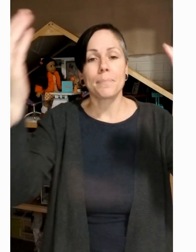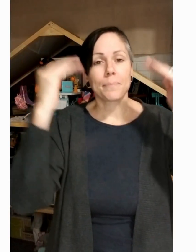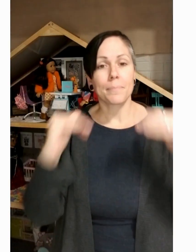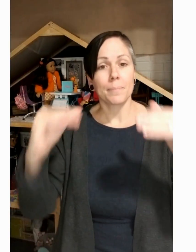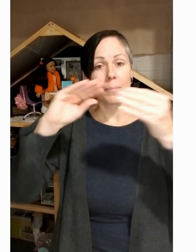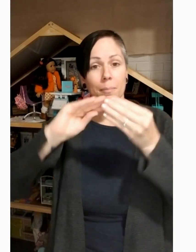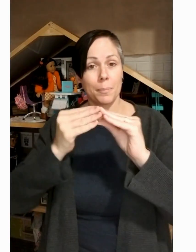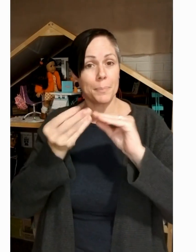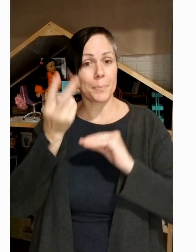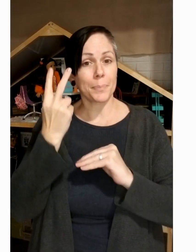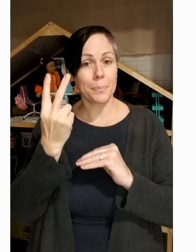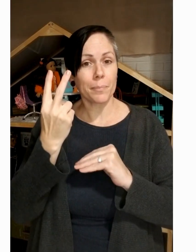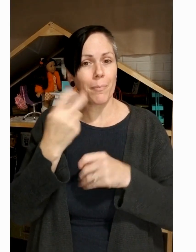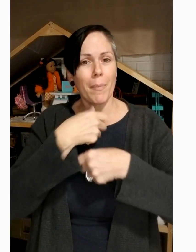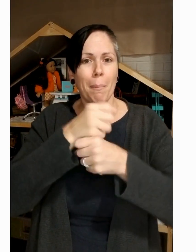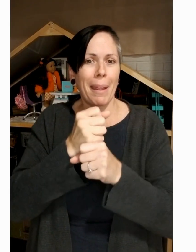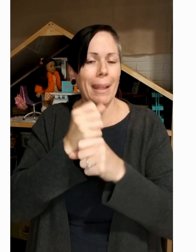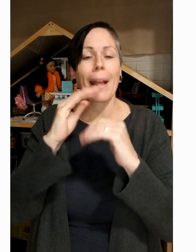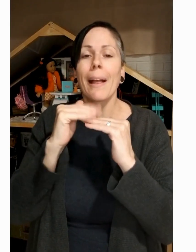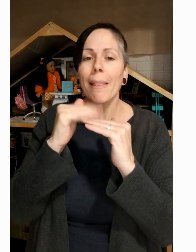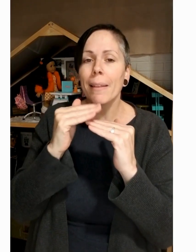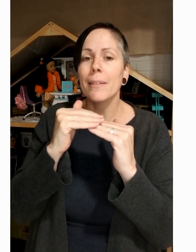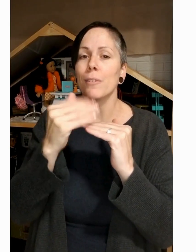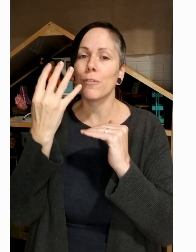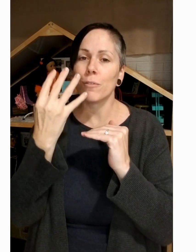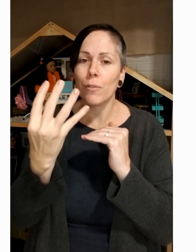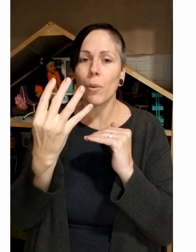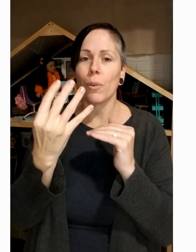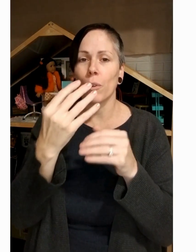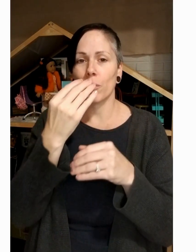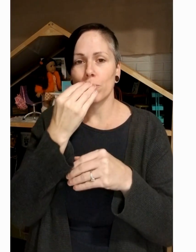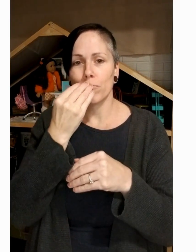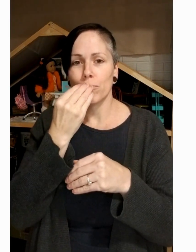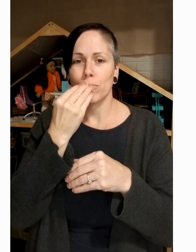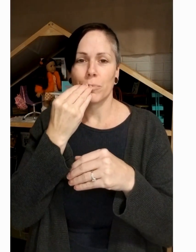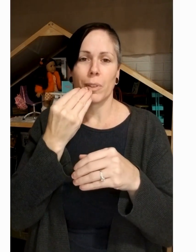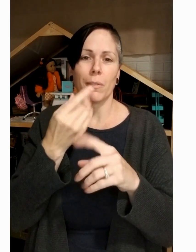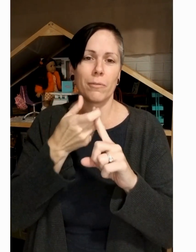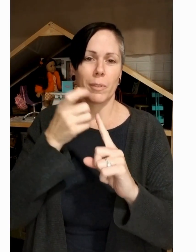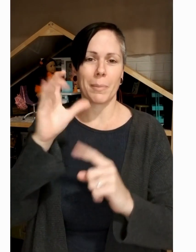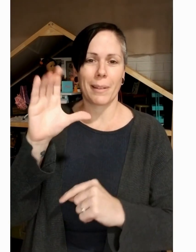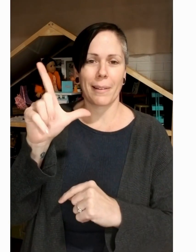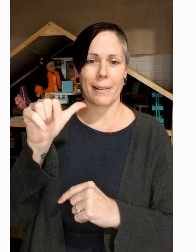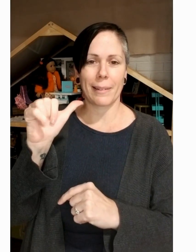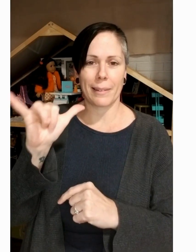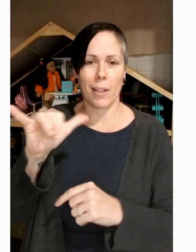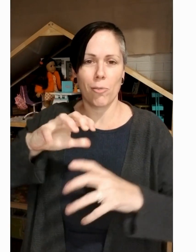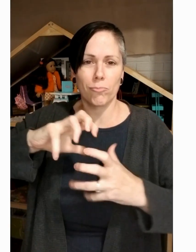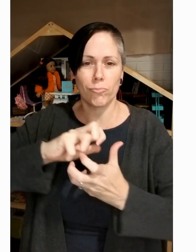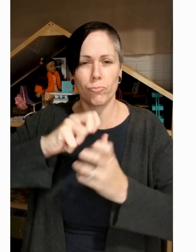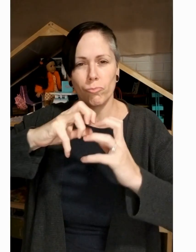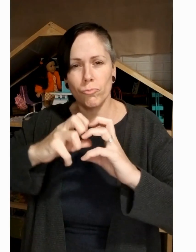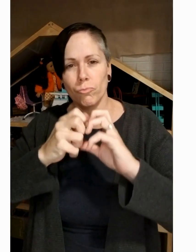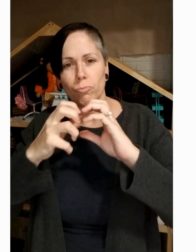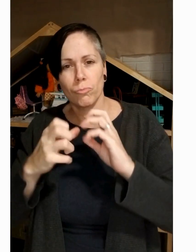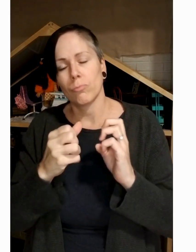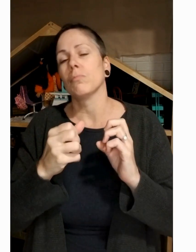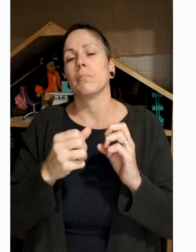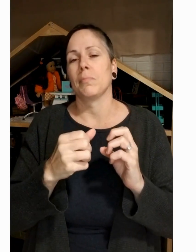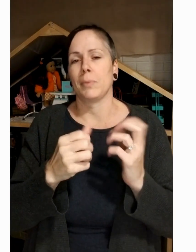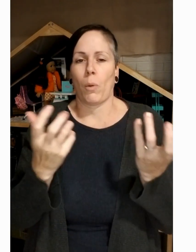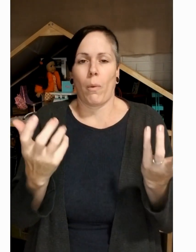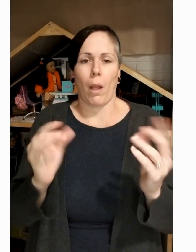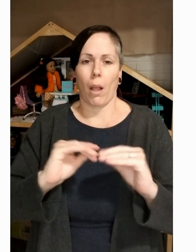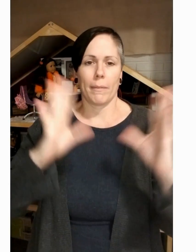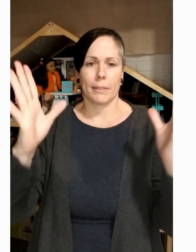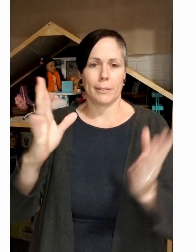least 4 clay foods. And we're just going to pass right over this one because obviously how I did on number 1 shows you